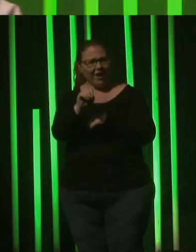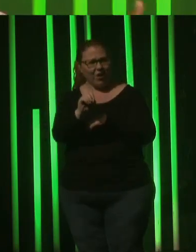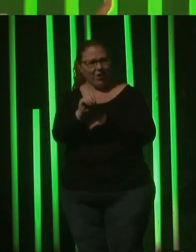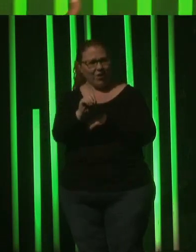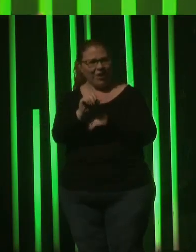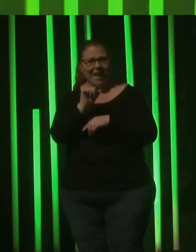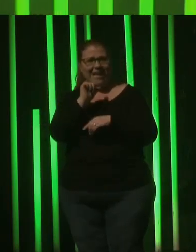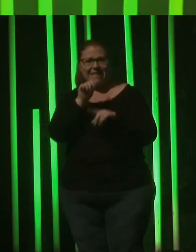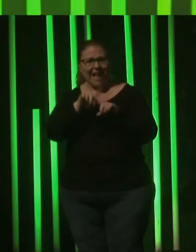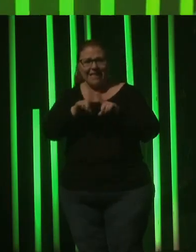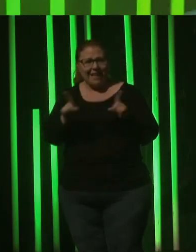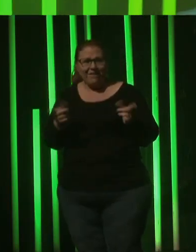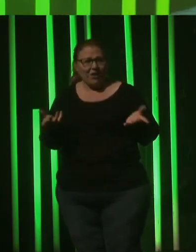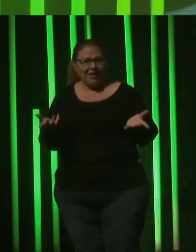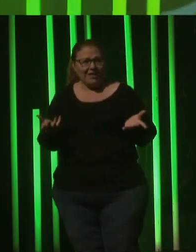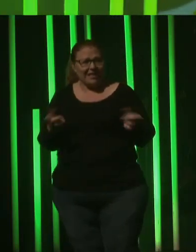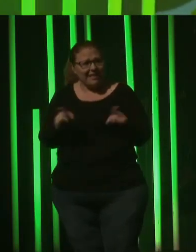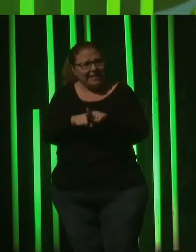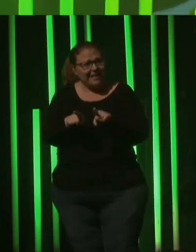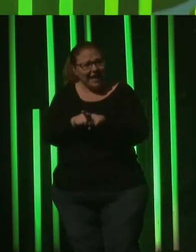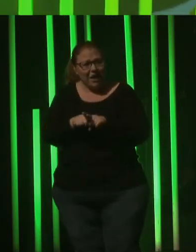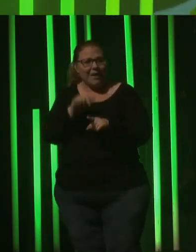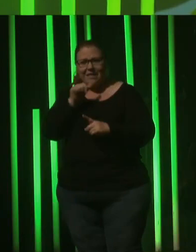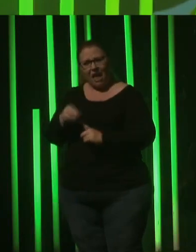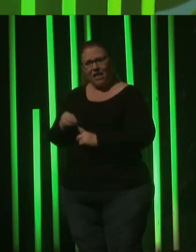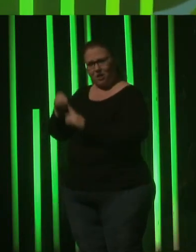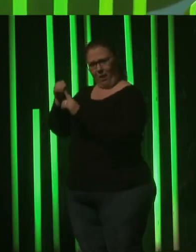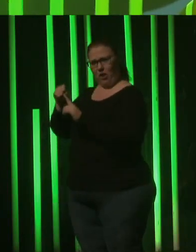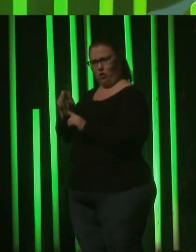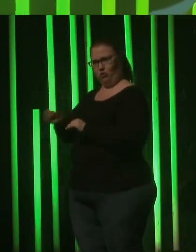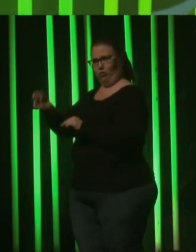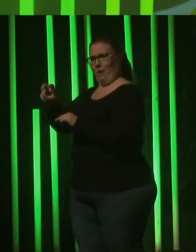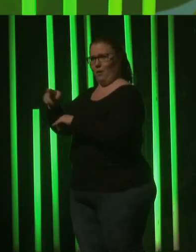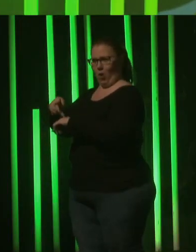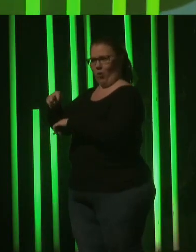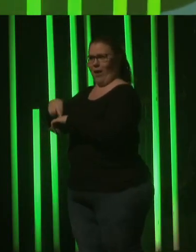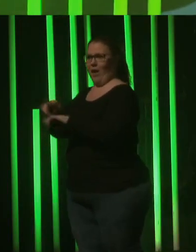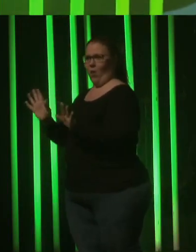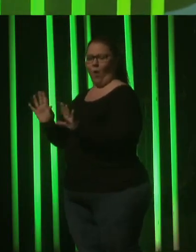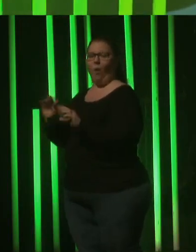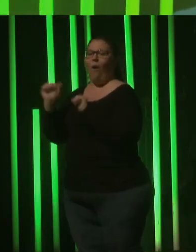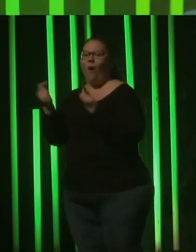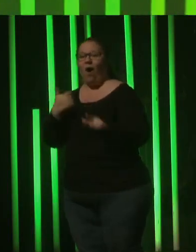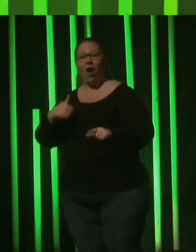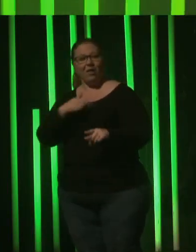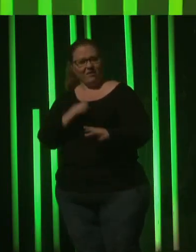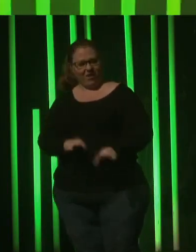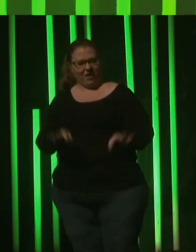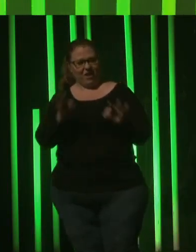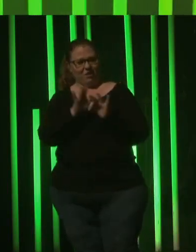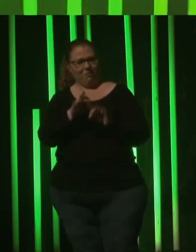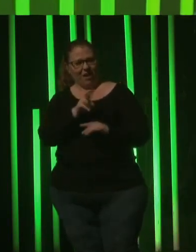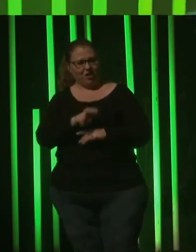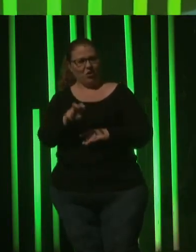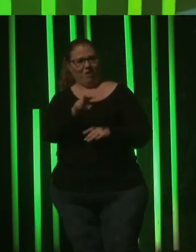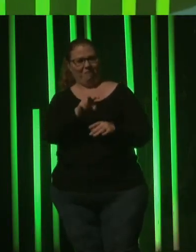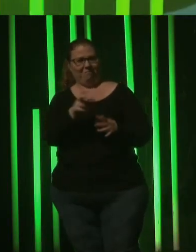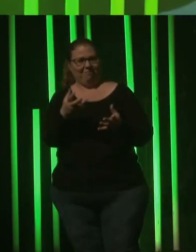They're not doing a special mission. All of us are doing a special mission. All of us are going into a